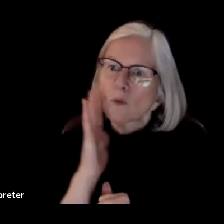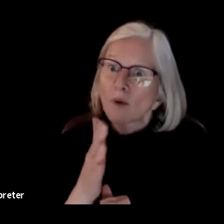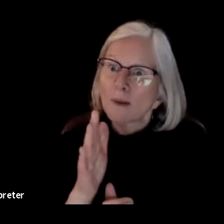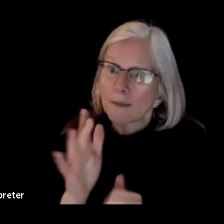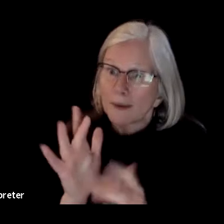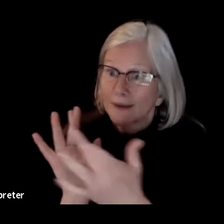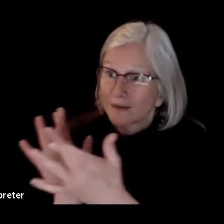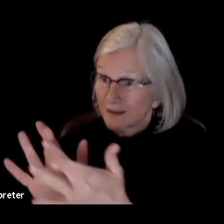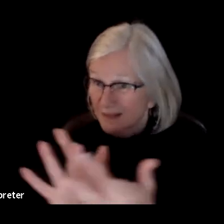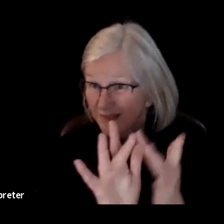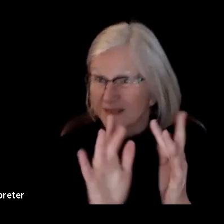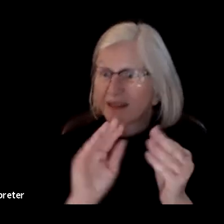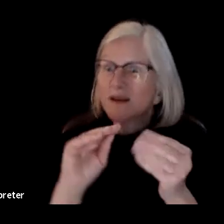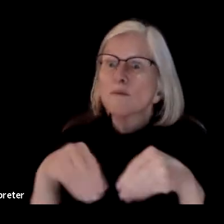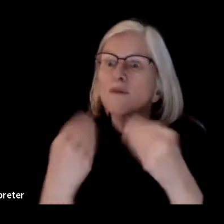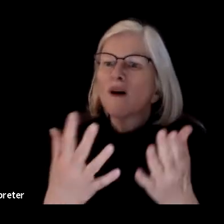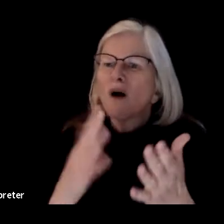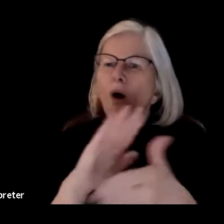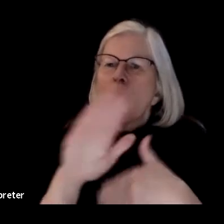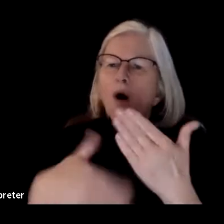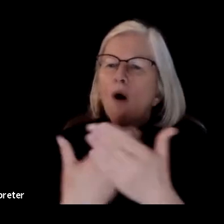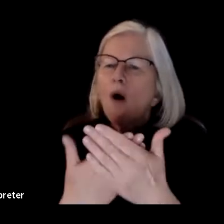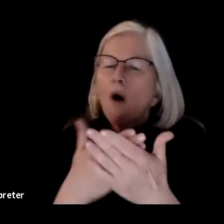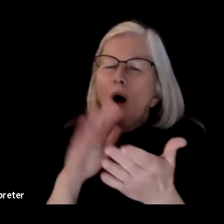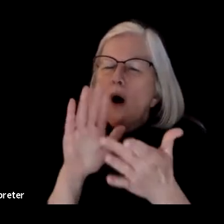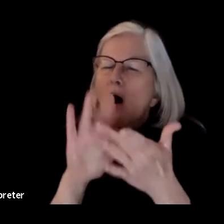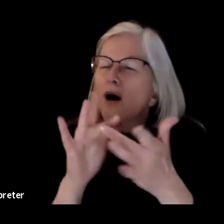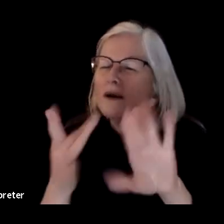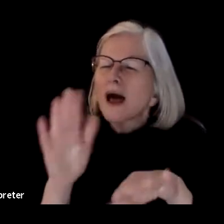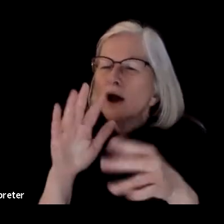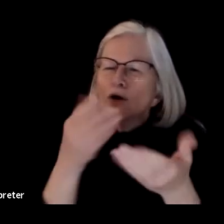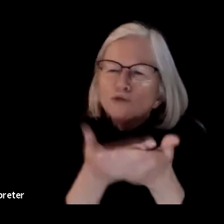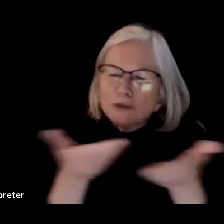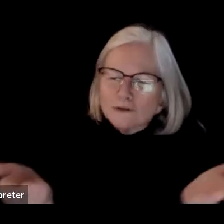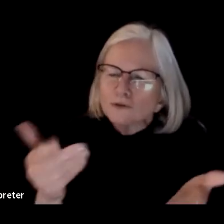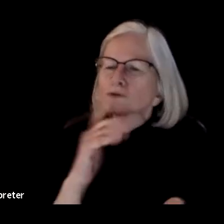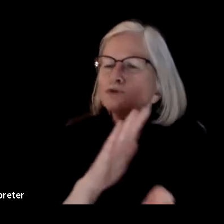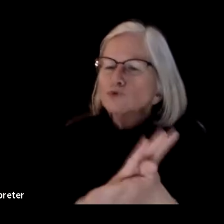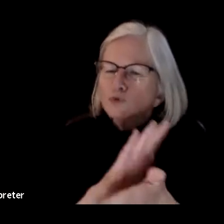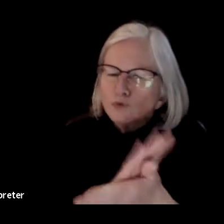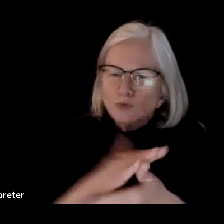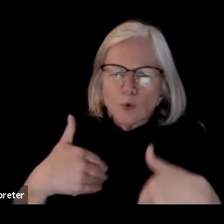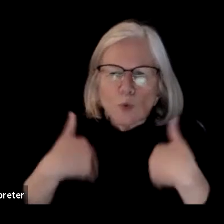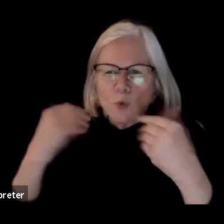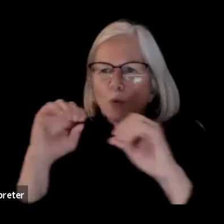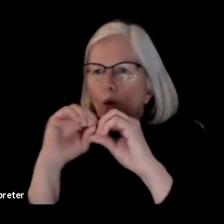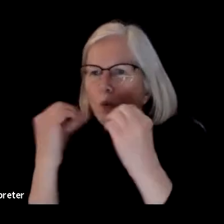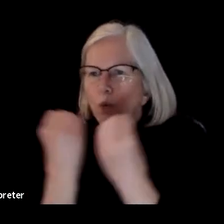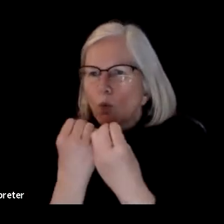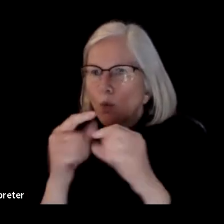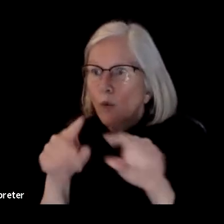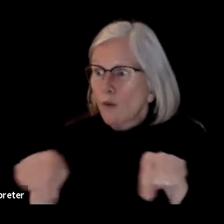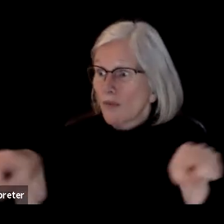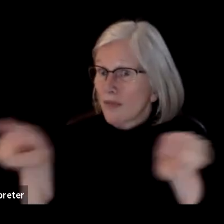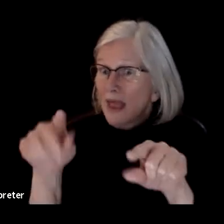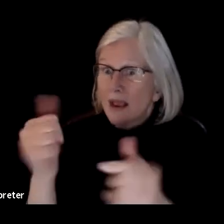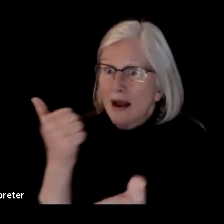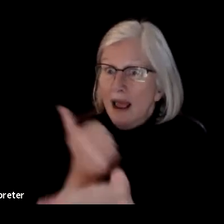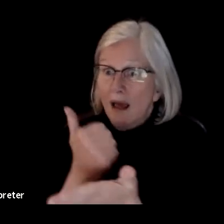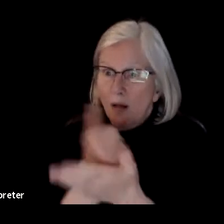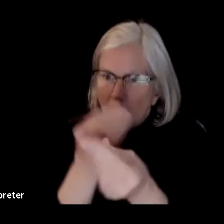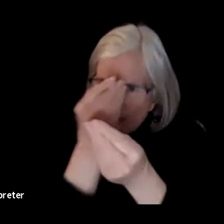online resources for schools and youth organizations that they can help send to families to encourage